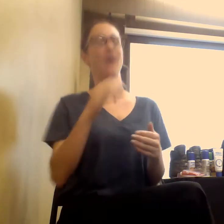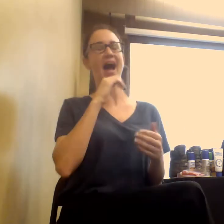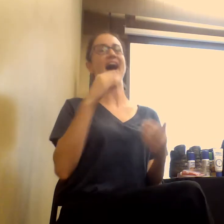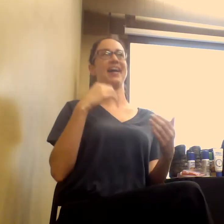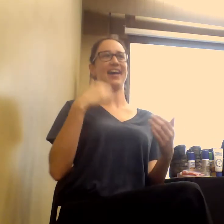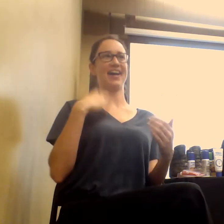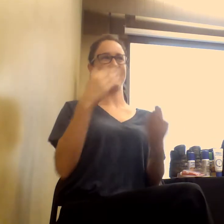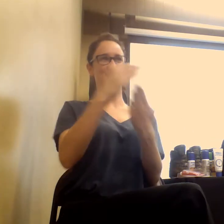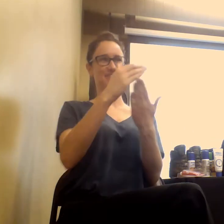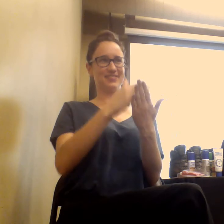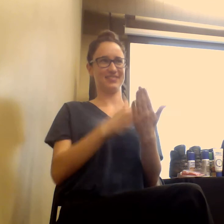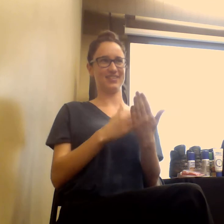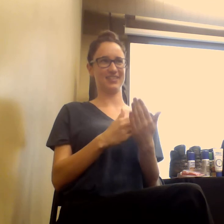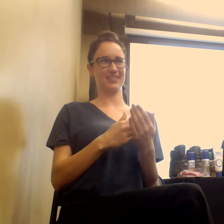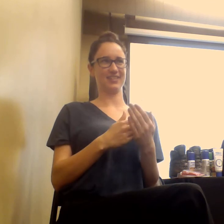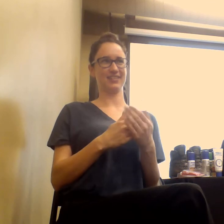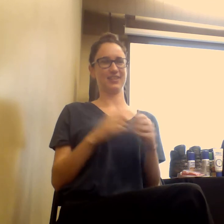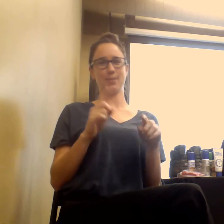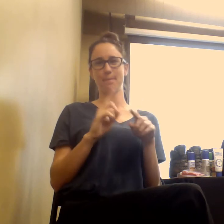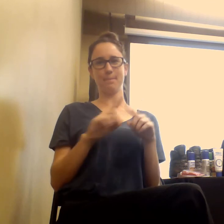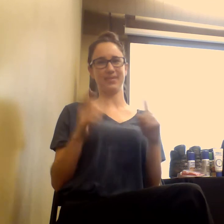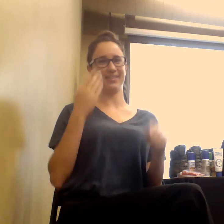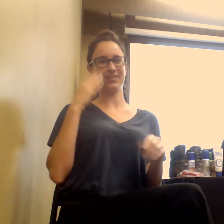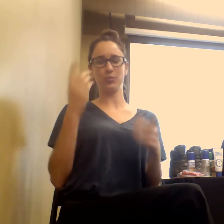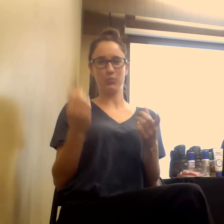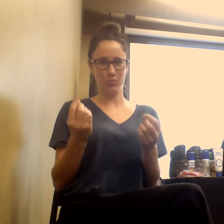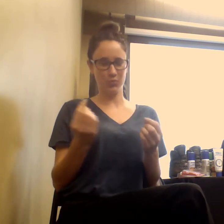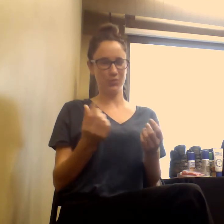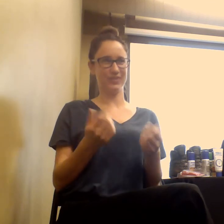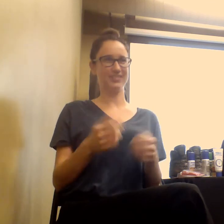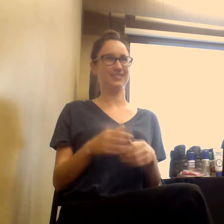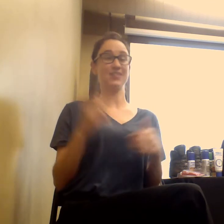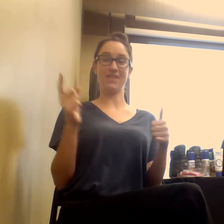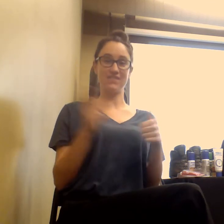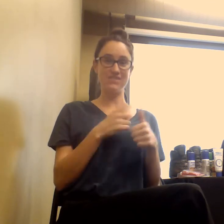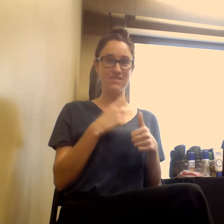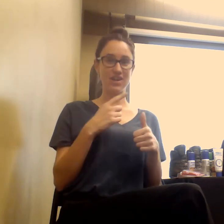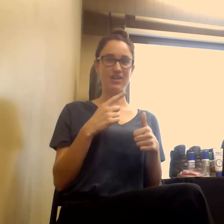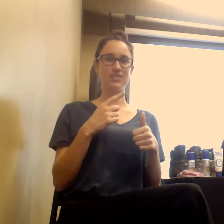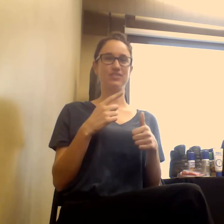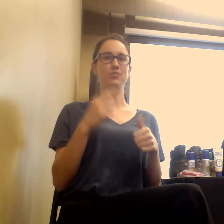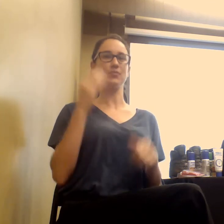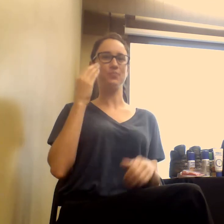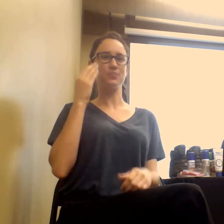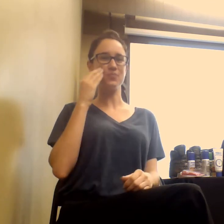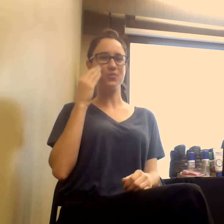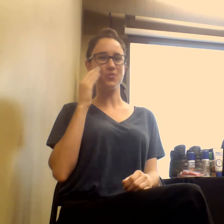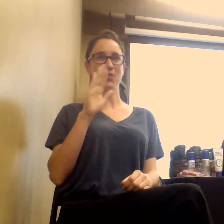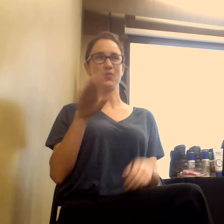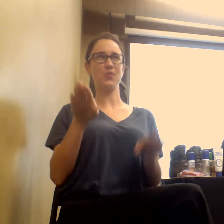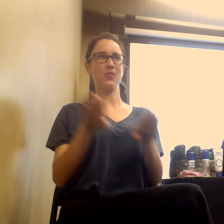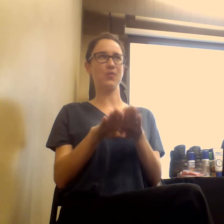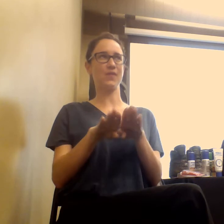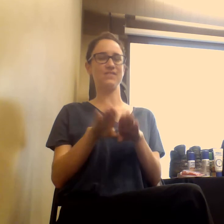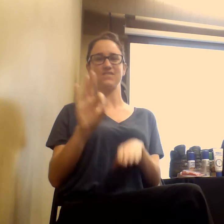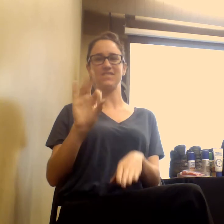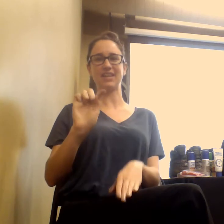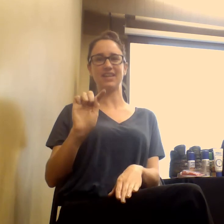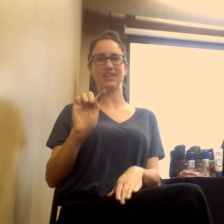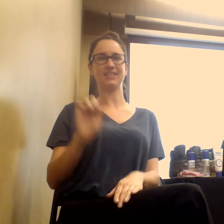So first thing what to expect here during this class today, we're going to get to know a little bit about your feet. You're going to learn how